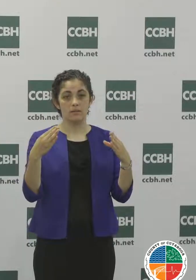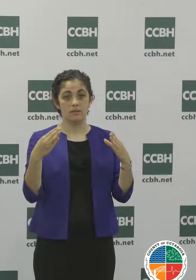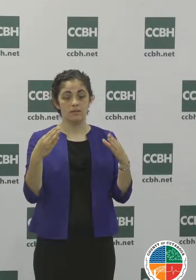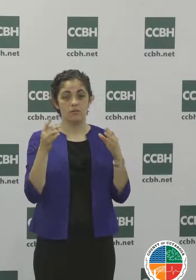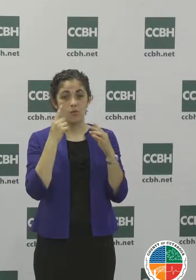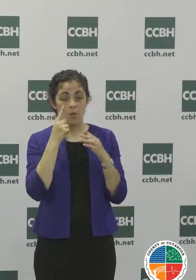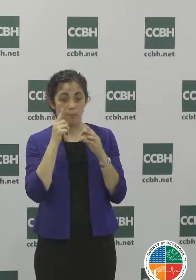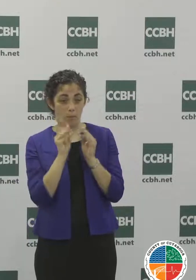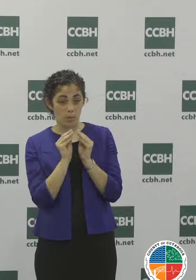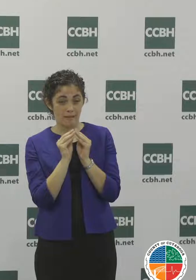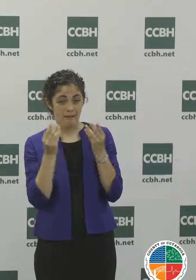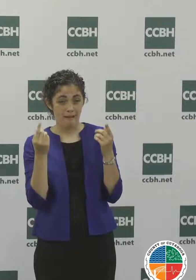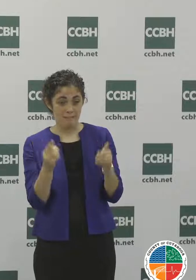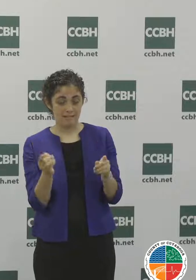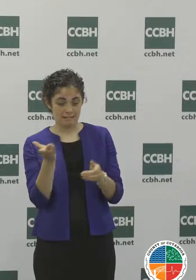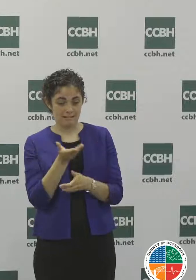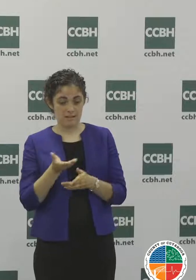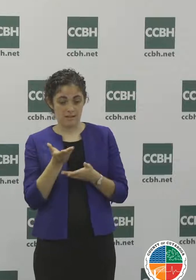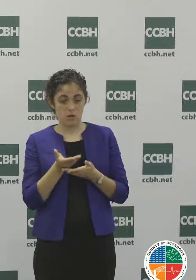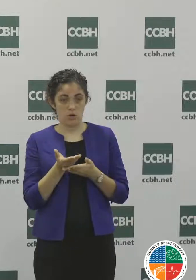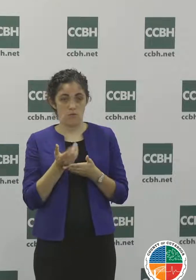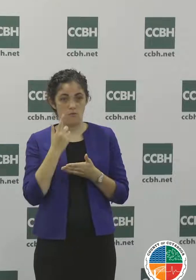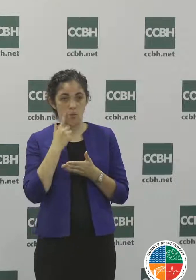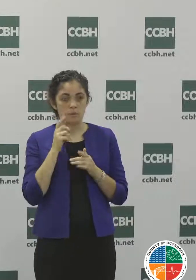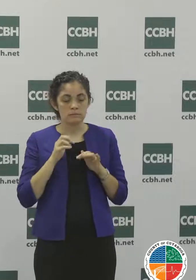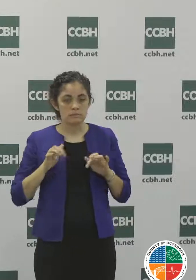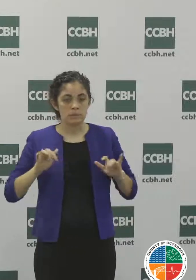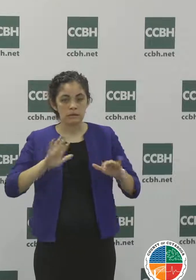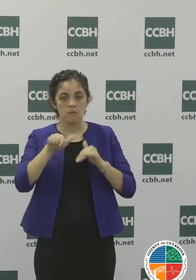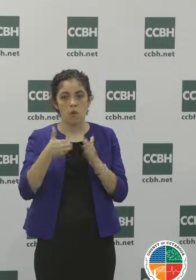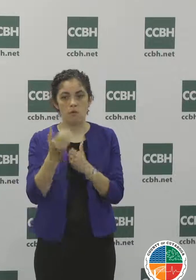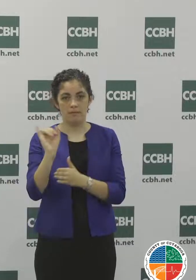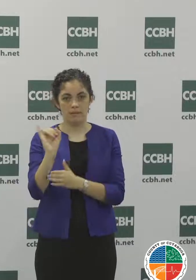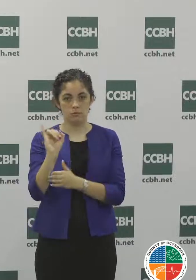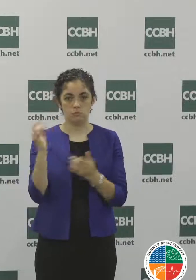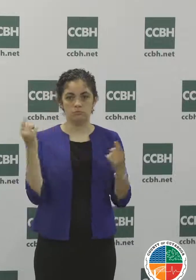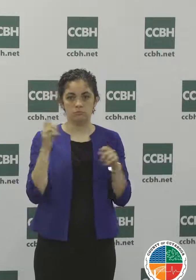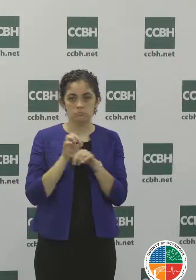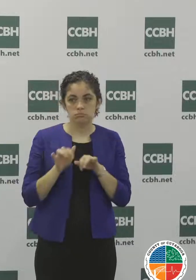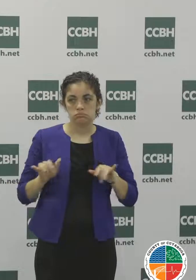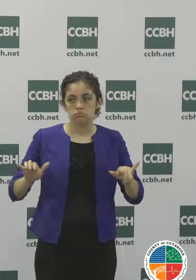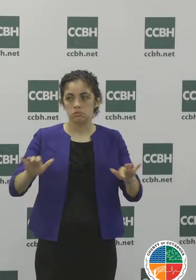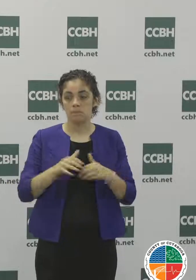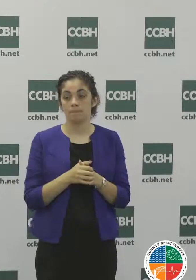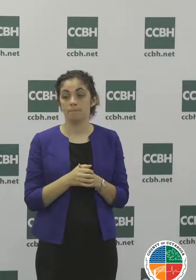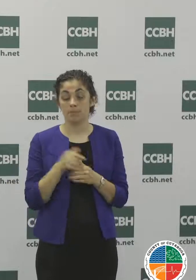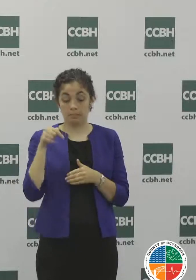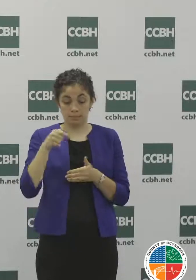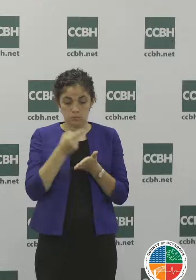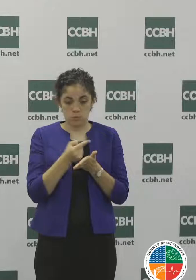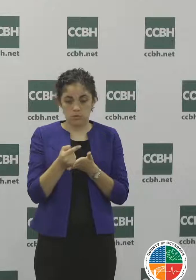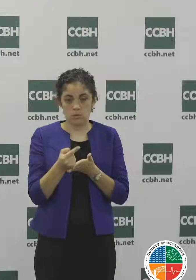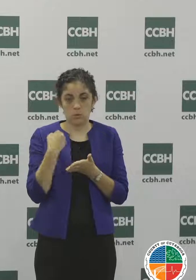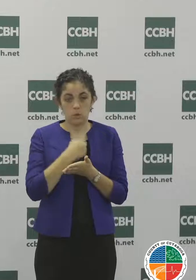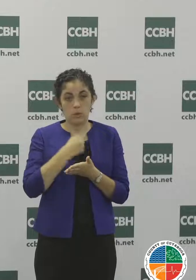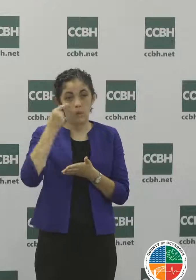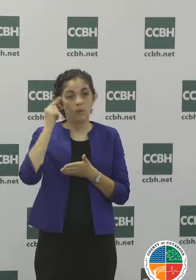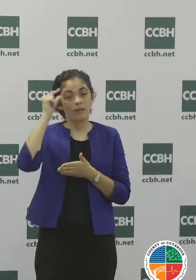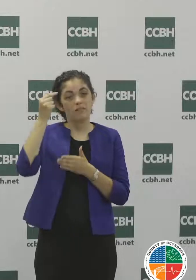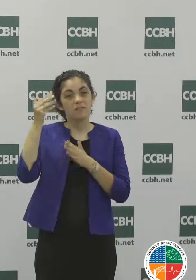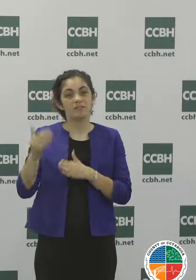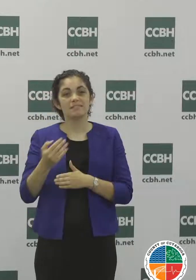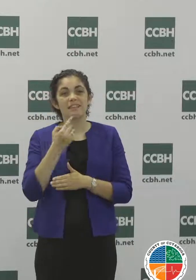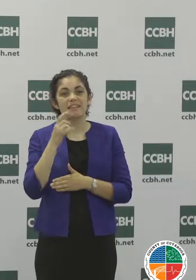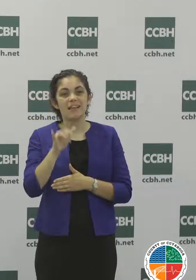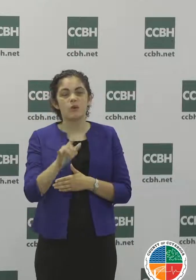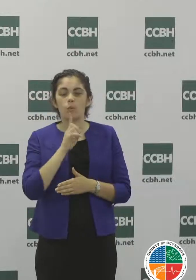do the best we can here to prevent transmission and mitigate risk. This week, we heard from Governor DeWine say